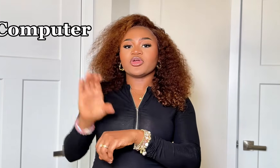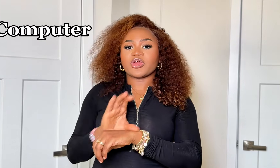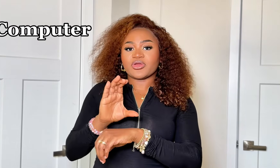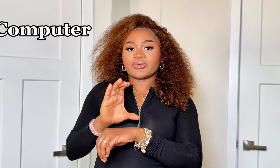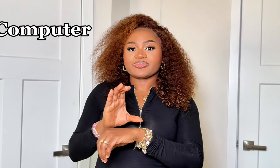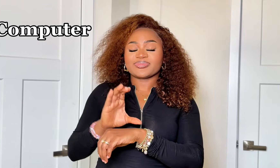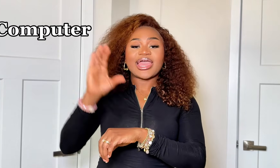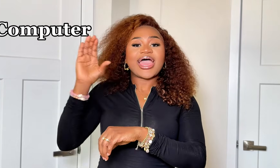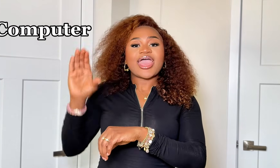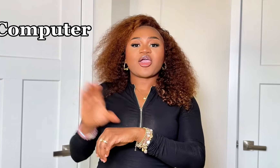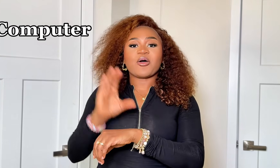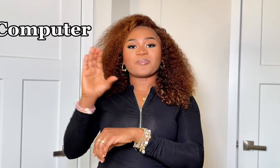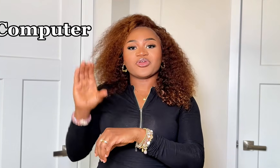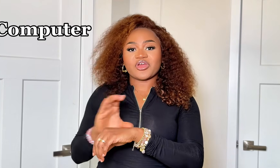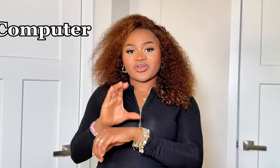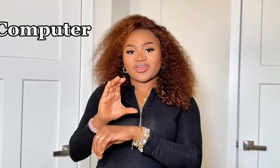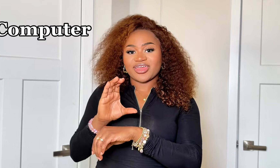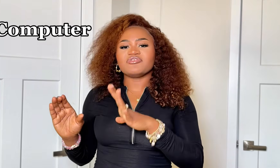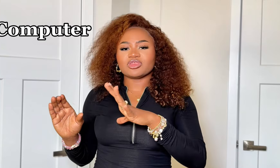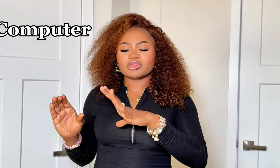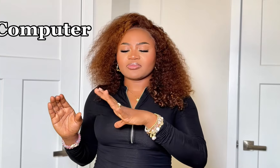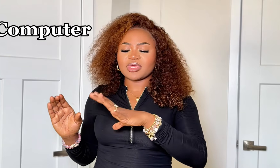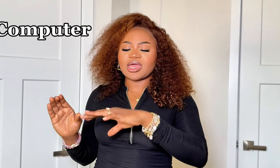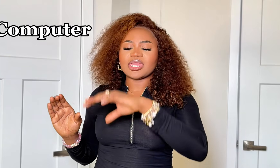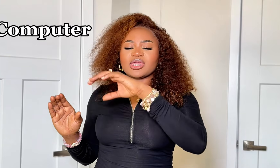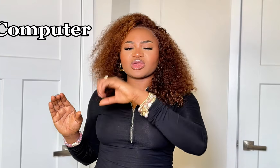Computer. Computer. Have your non-dominant hand either